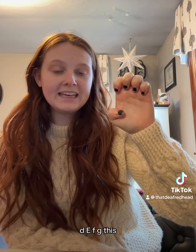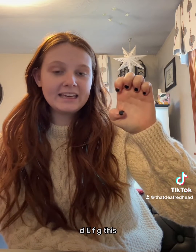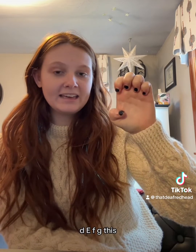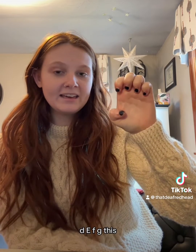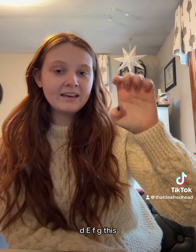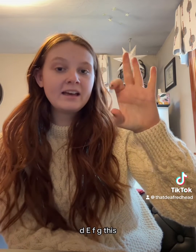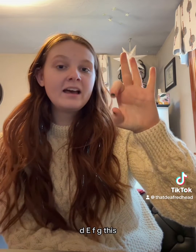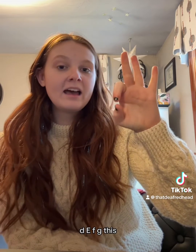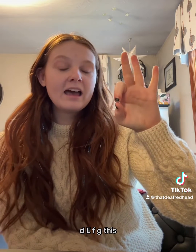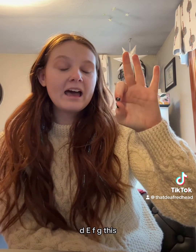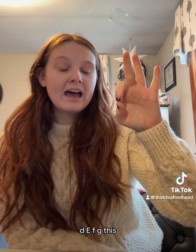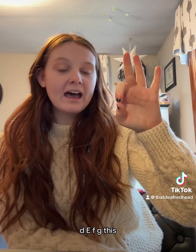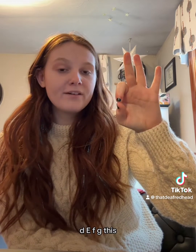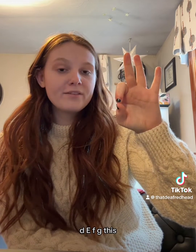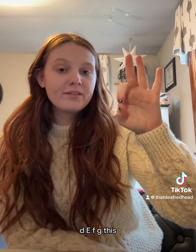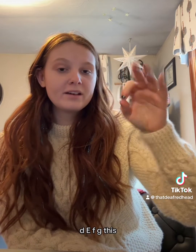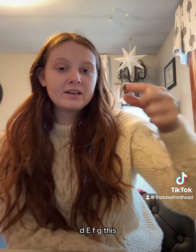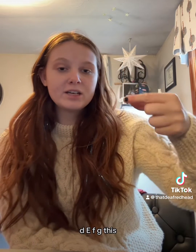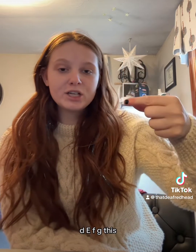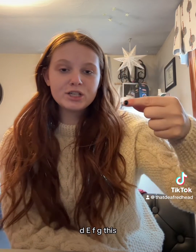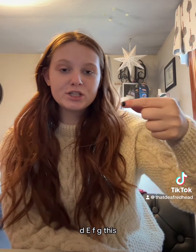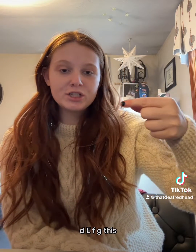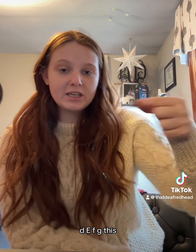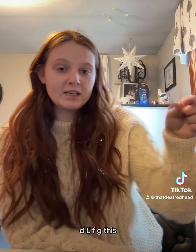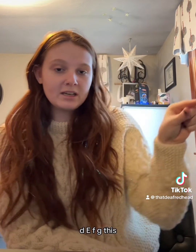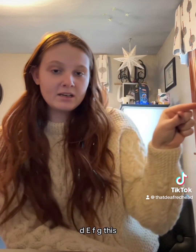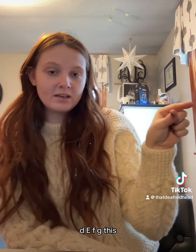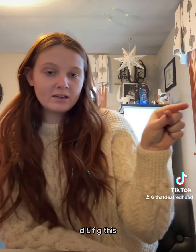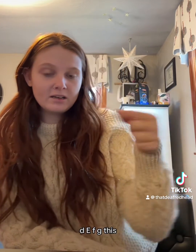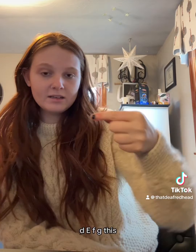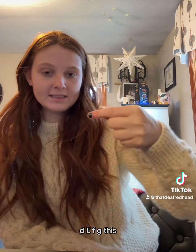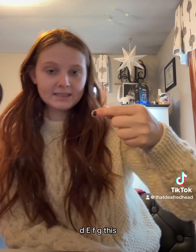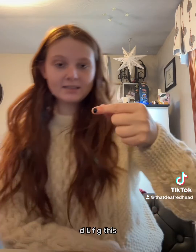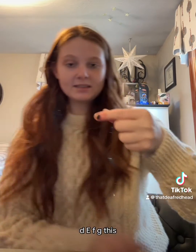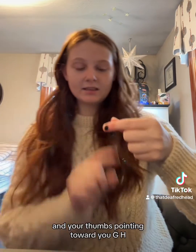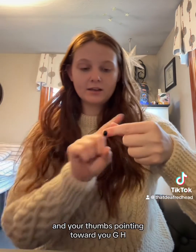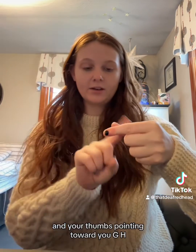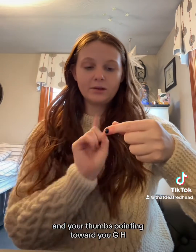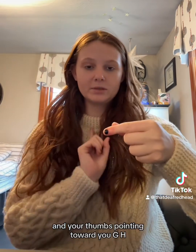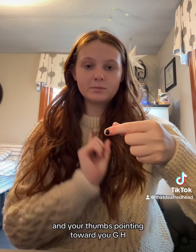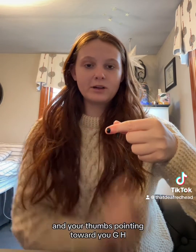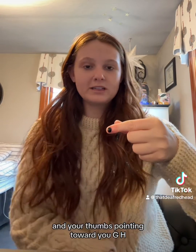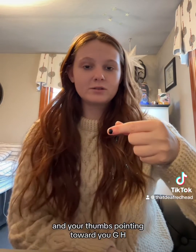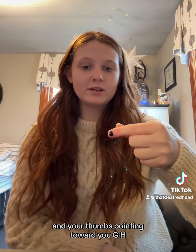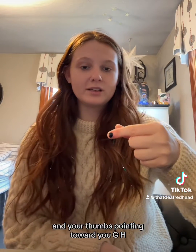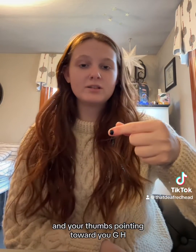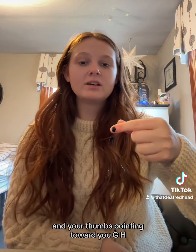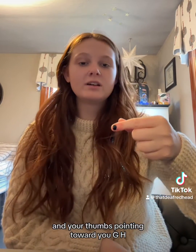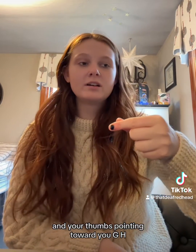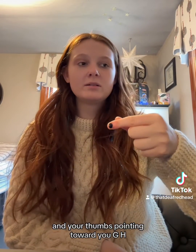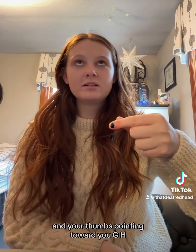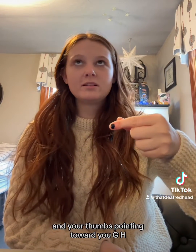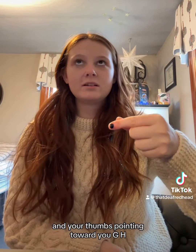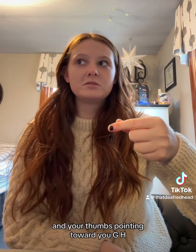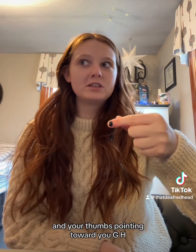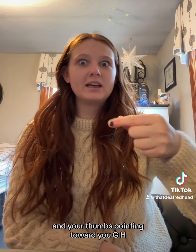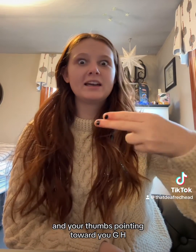E, F, G, is this, and your thumb's pointing toward you, G, H,